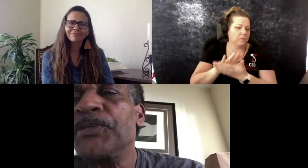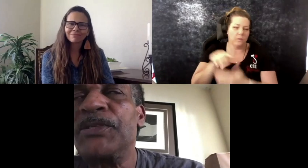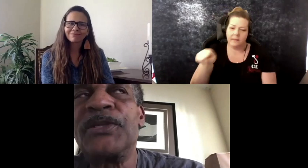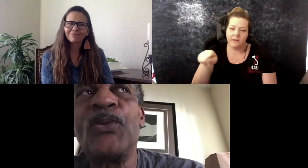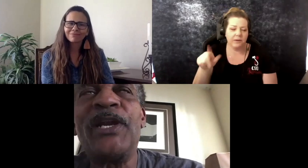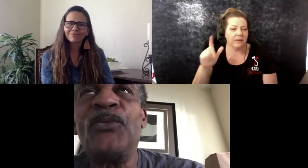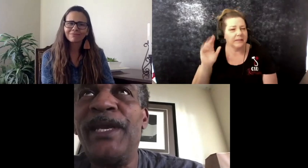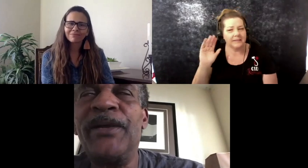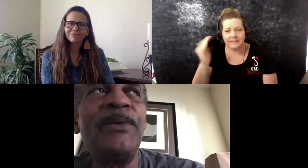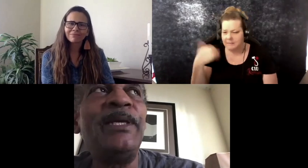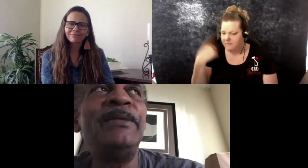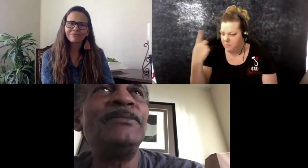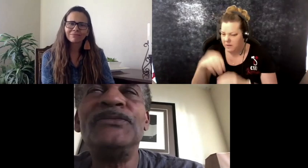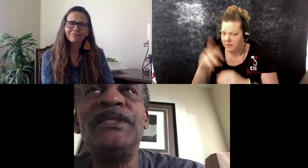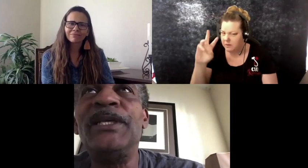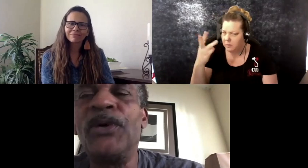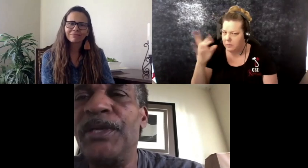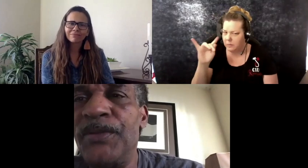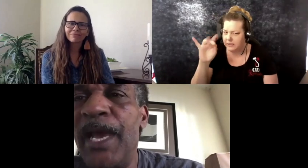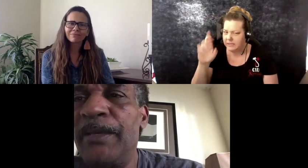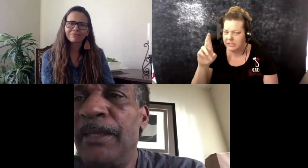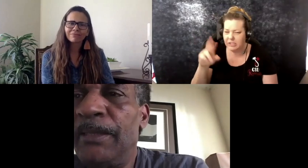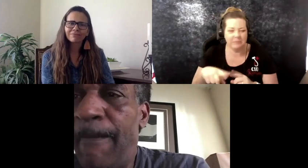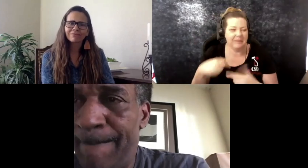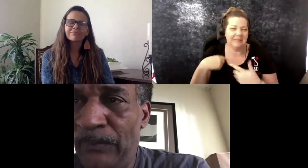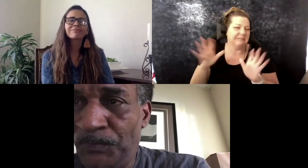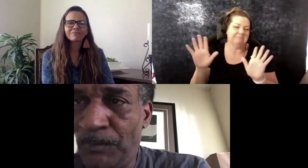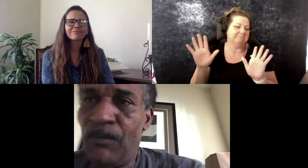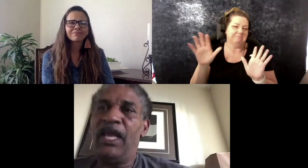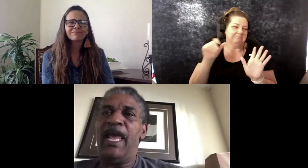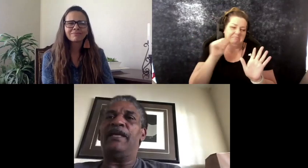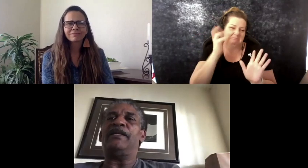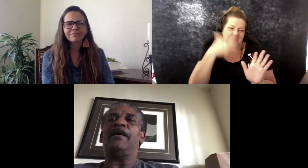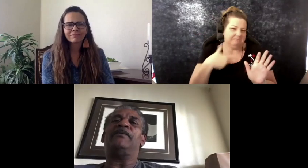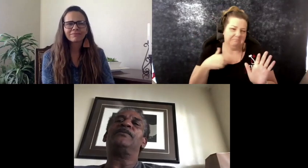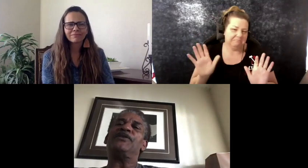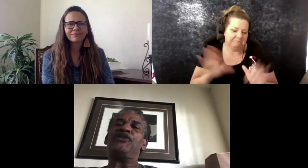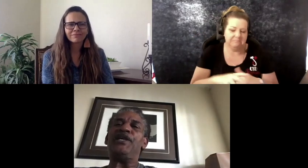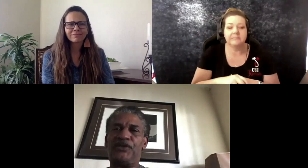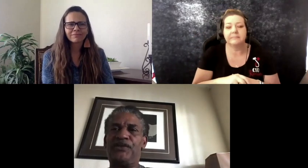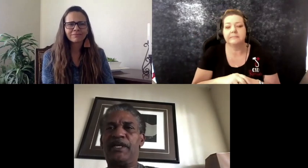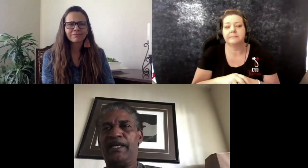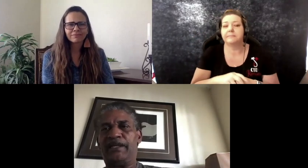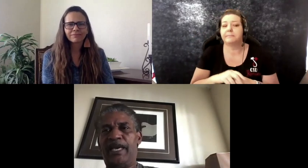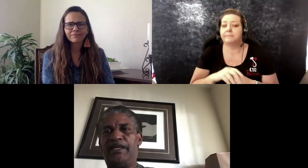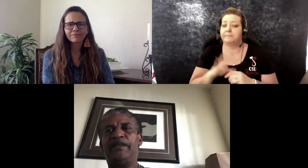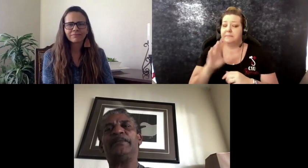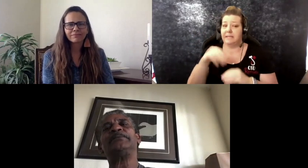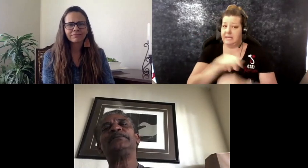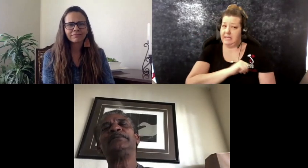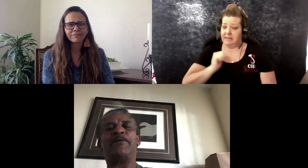guess there's one in Whittier. We didn't want to do that. And his teachers at